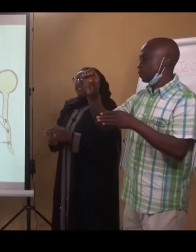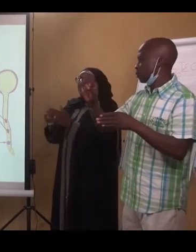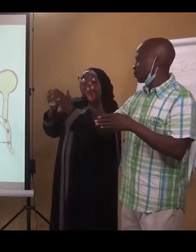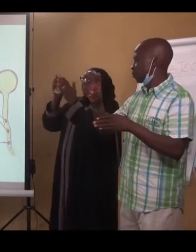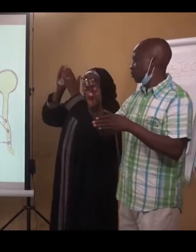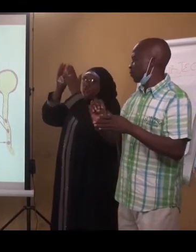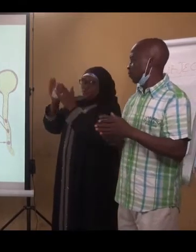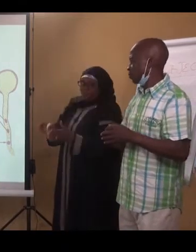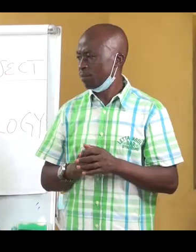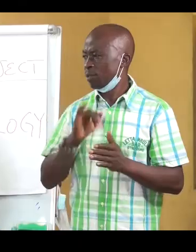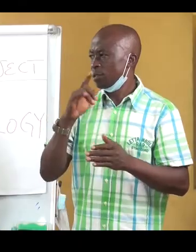the tube. That is the